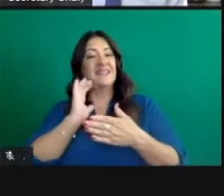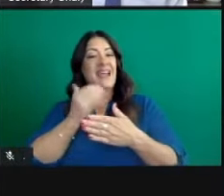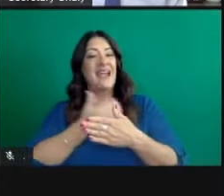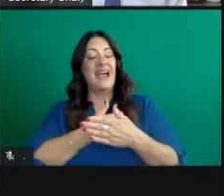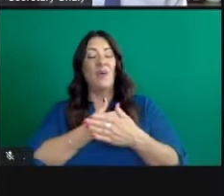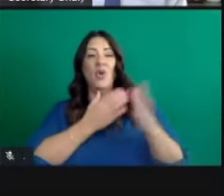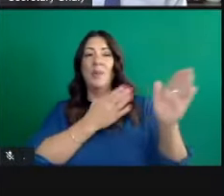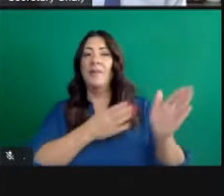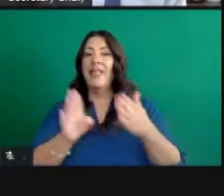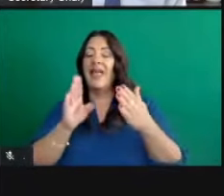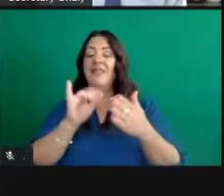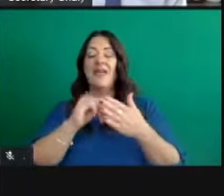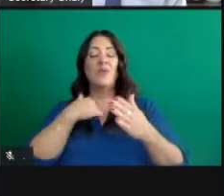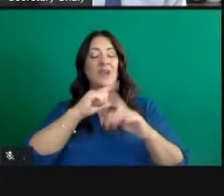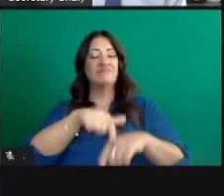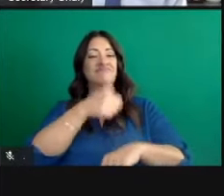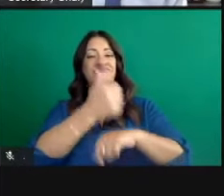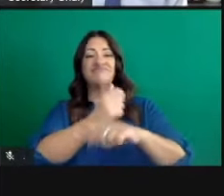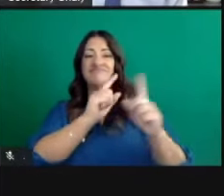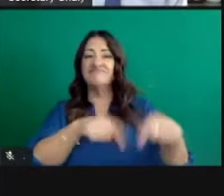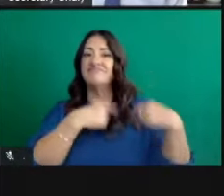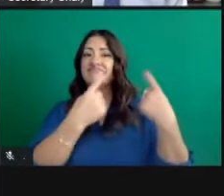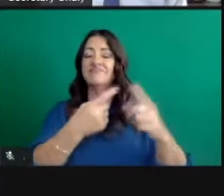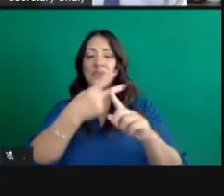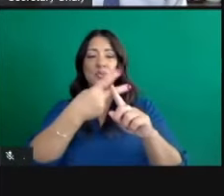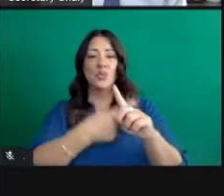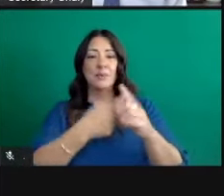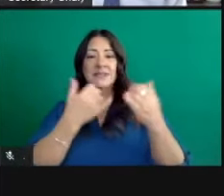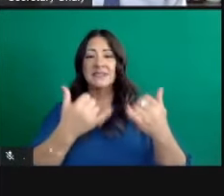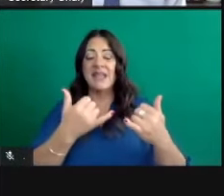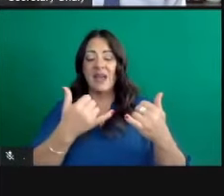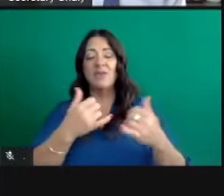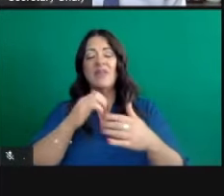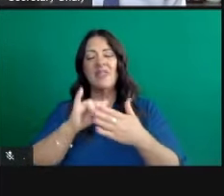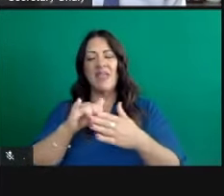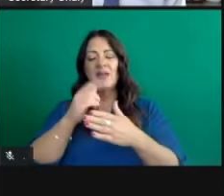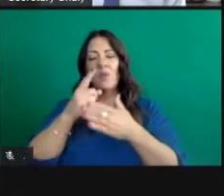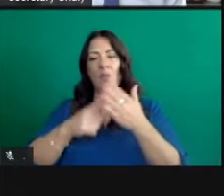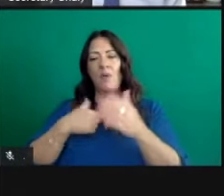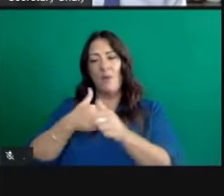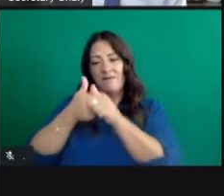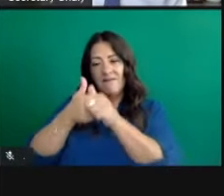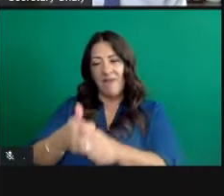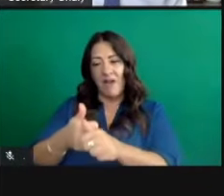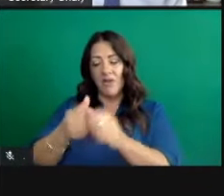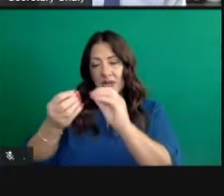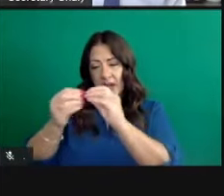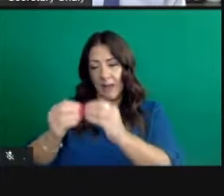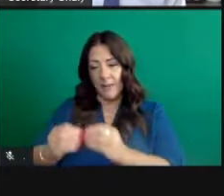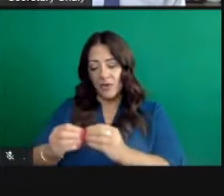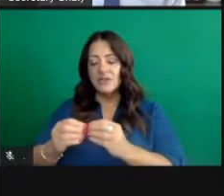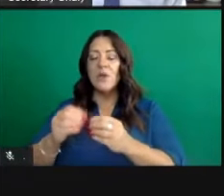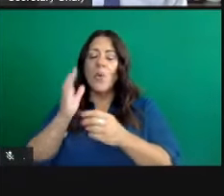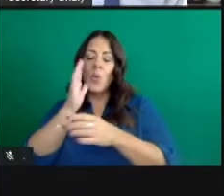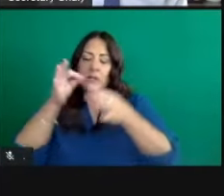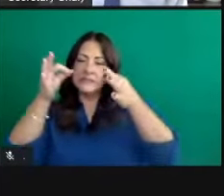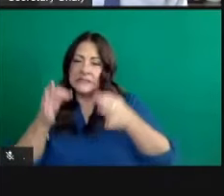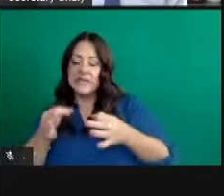at it now for just over 2 months that creates the criteria for loosening and tightening